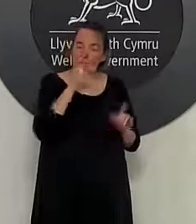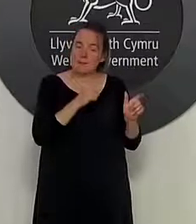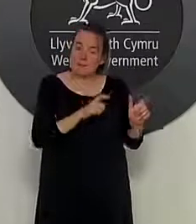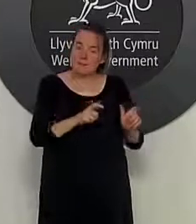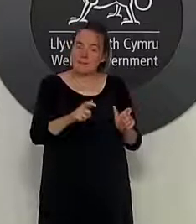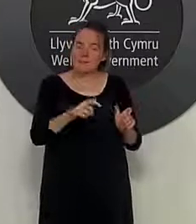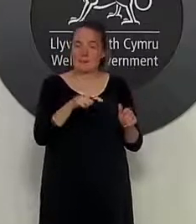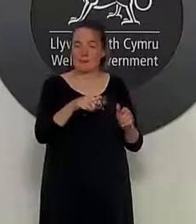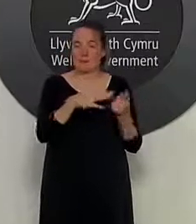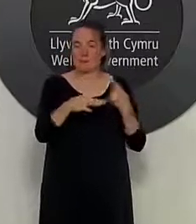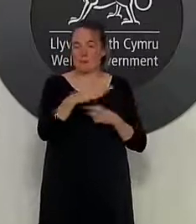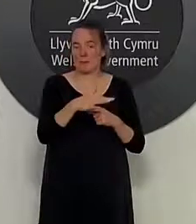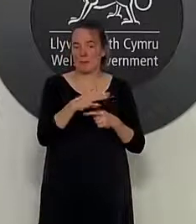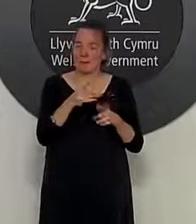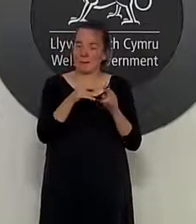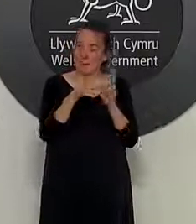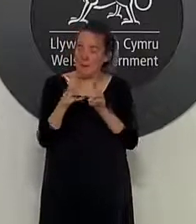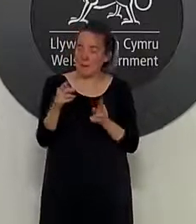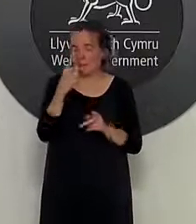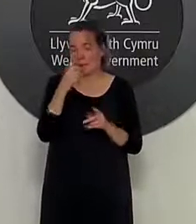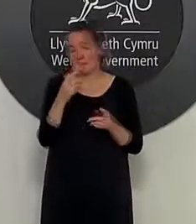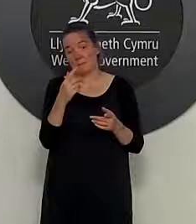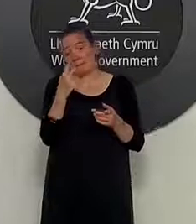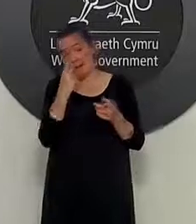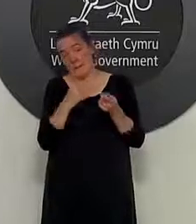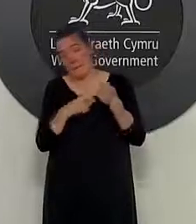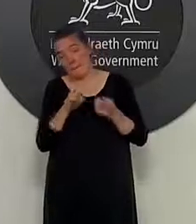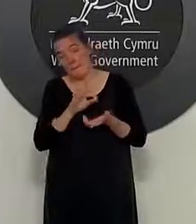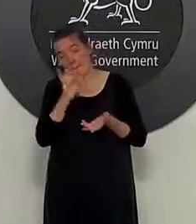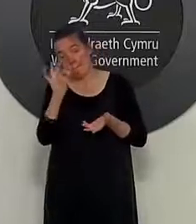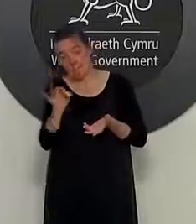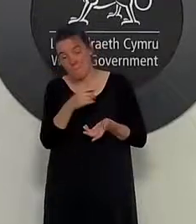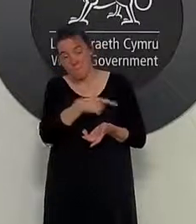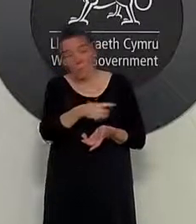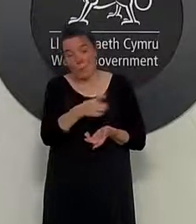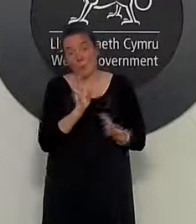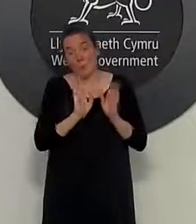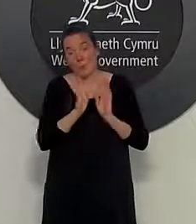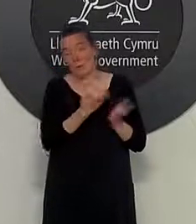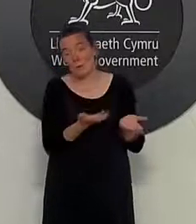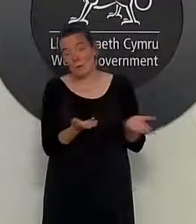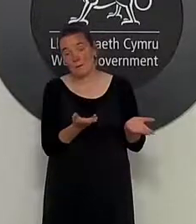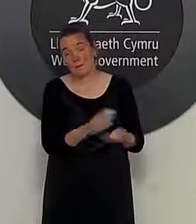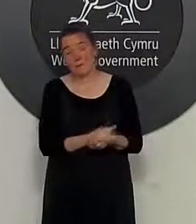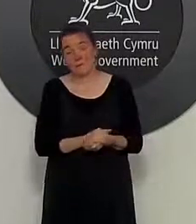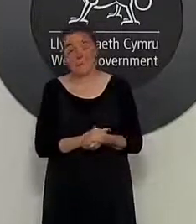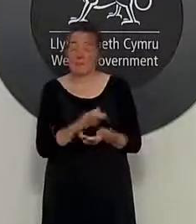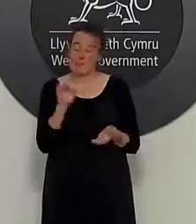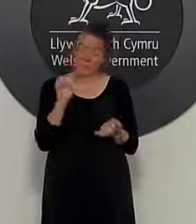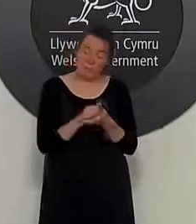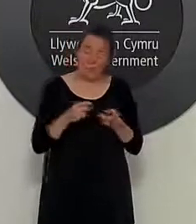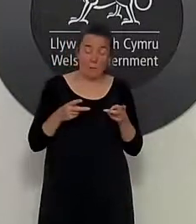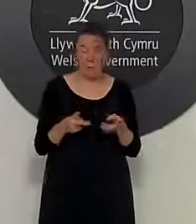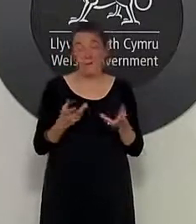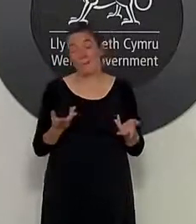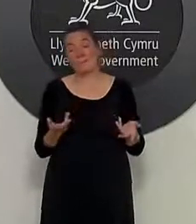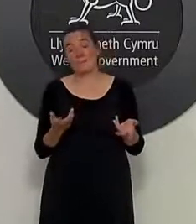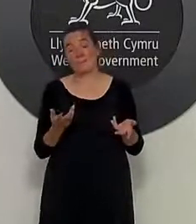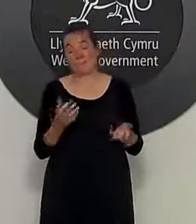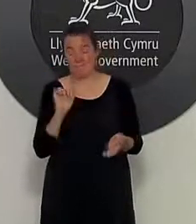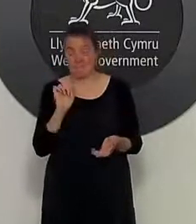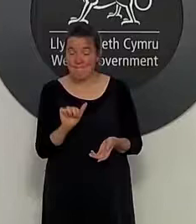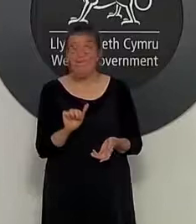becomes affordable again for local young people. And it's absolutely the right thing to do,